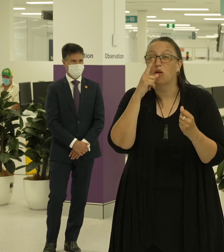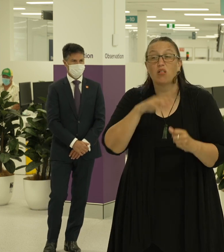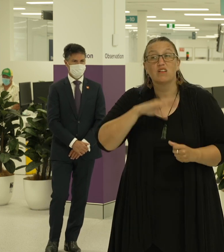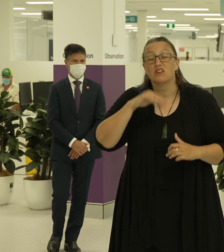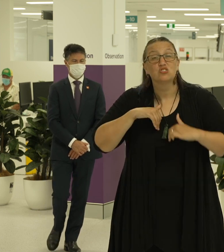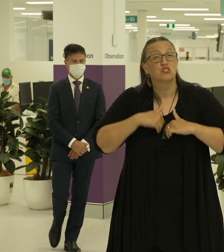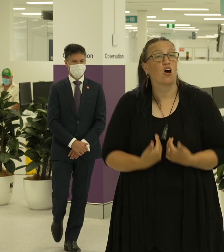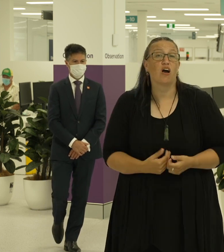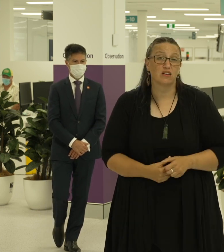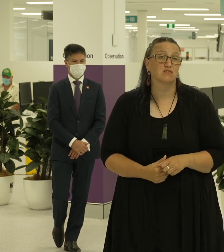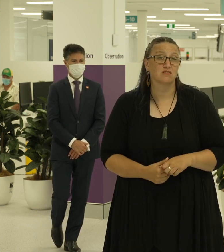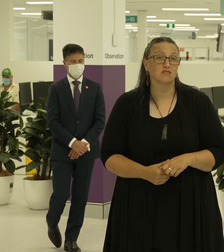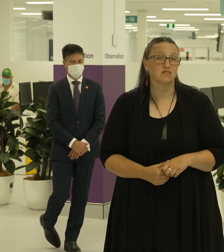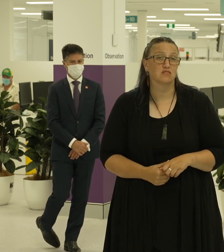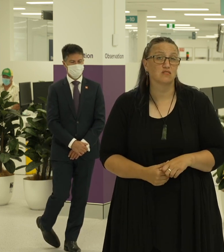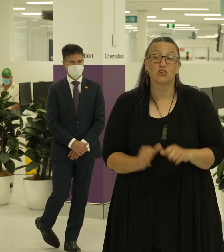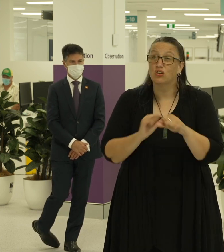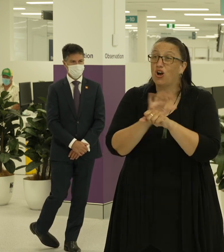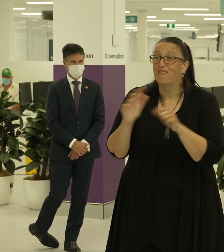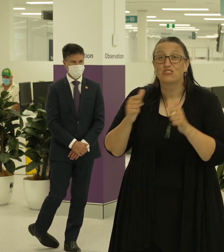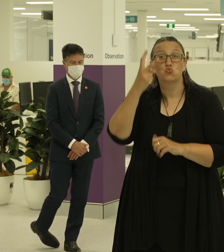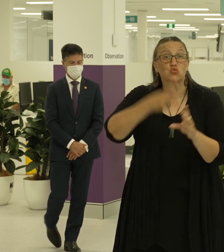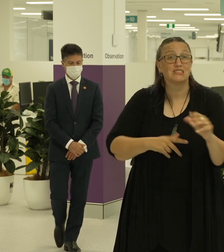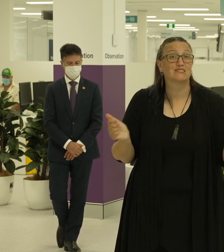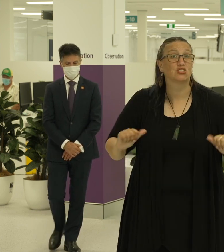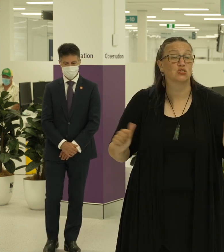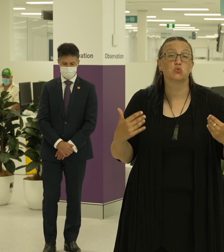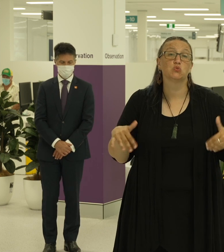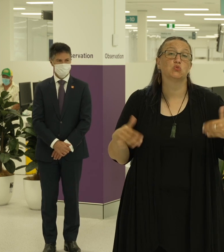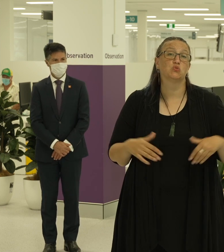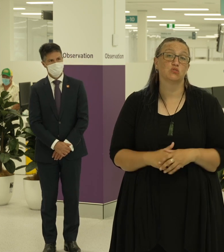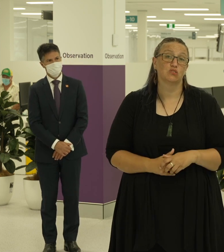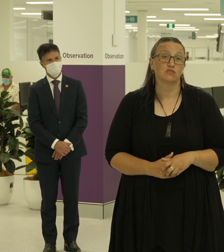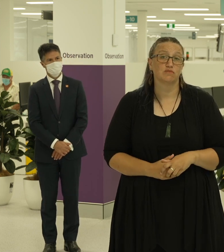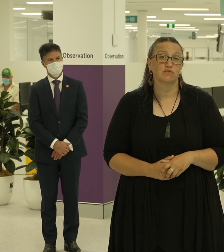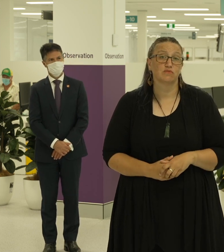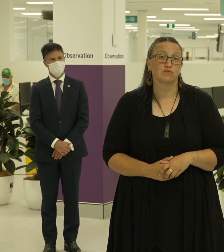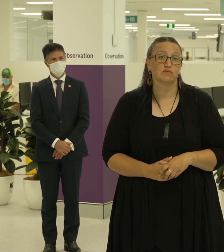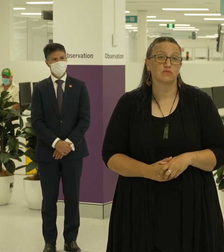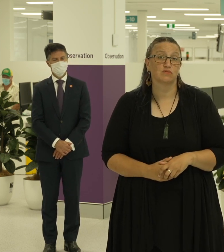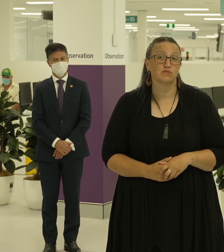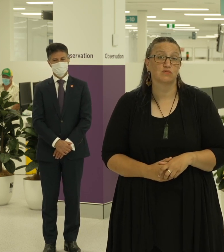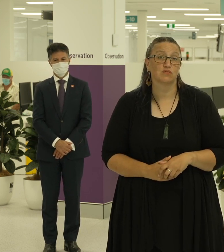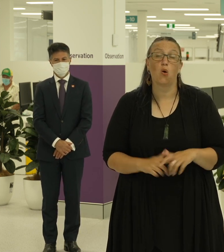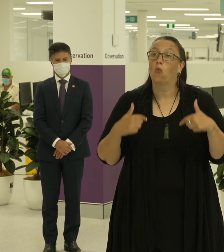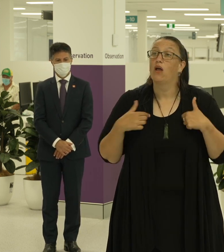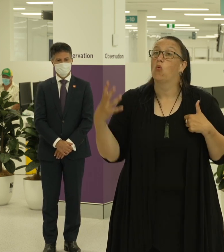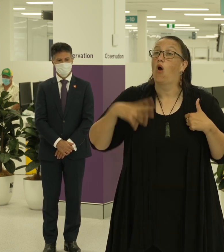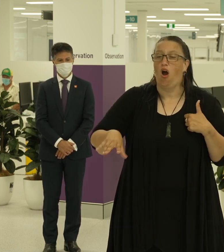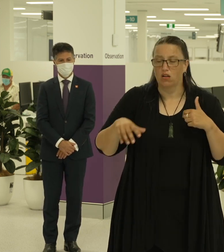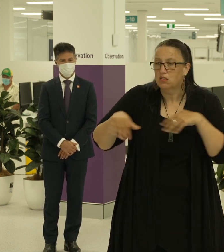tired. This pandemic has gone for 2 years. We want to wish it away if we could. But